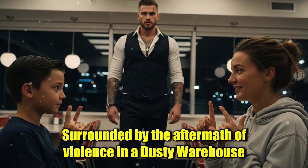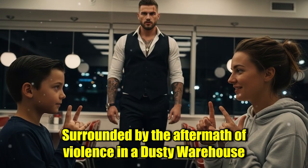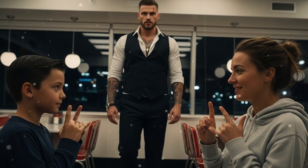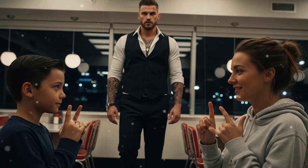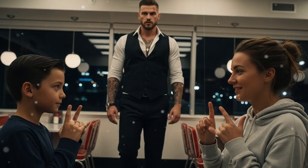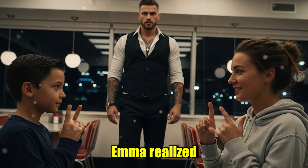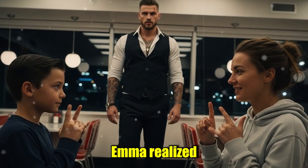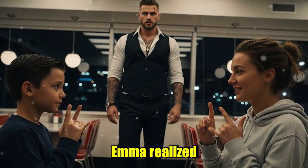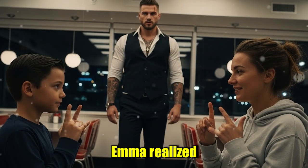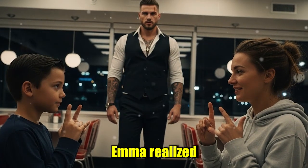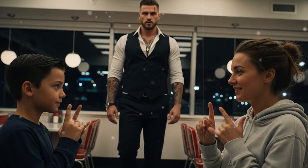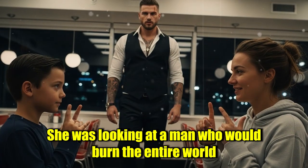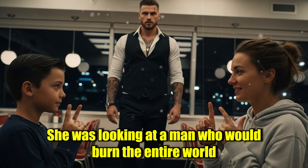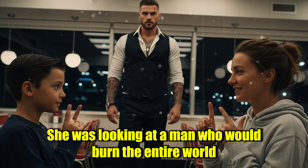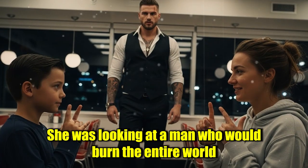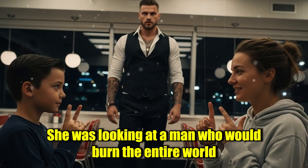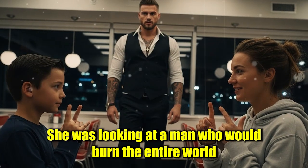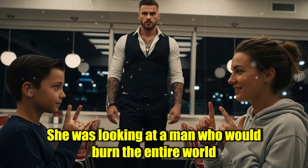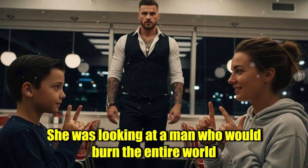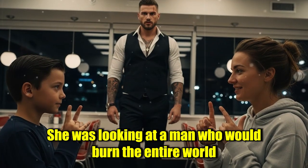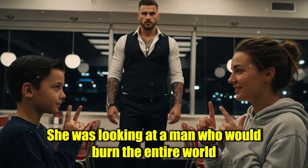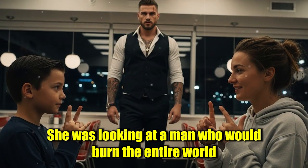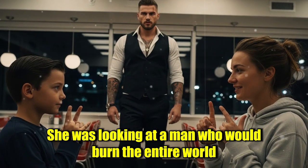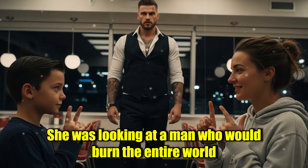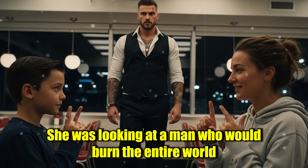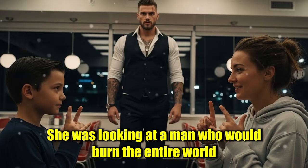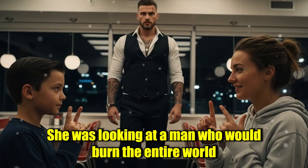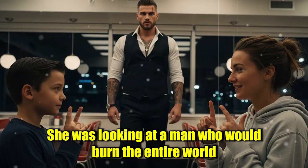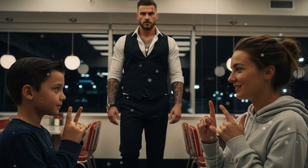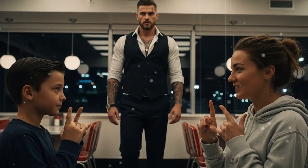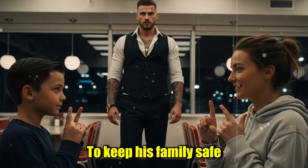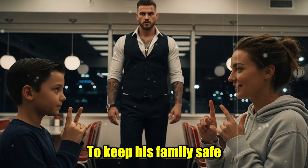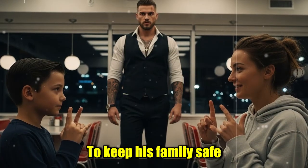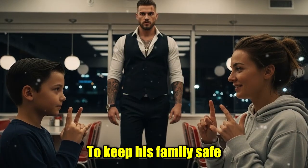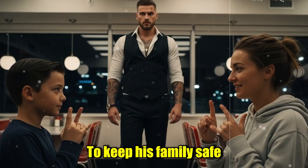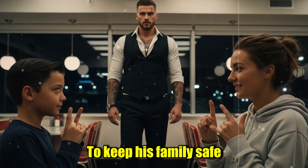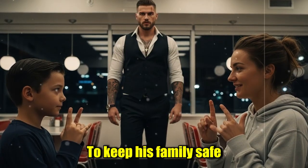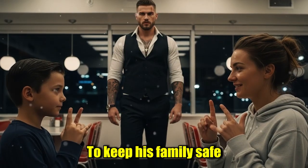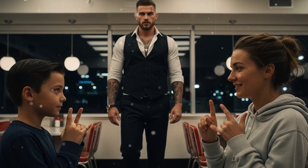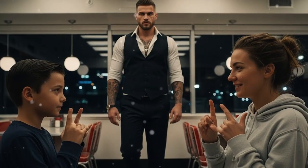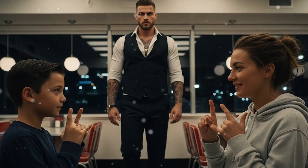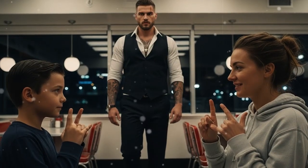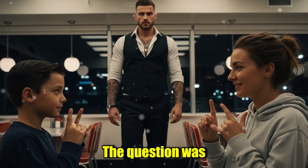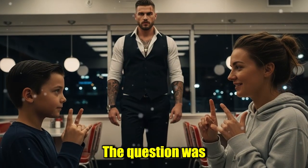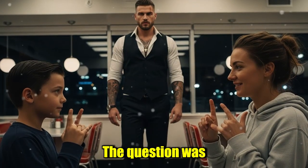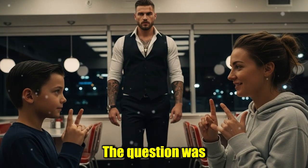warehouse, Emma realized she was looking at a man who would burn the entire world to keep his family safe. The question